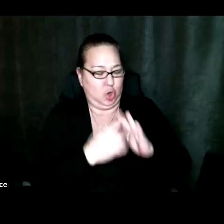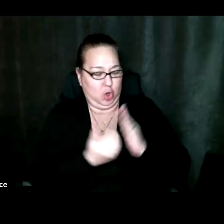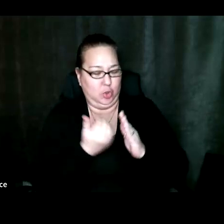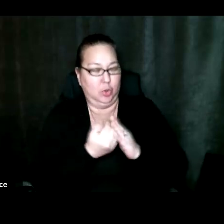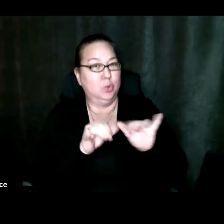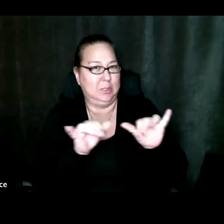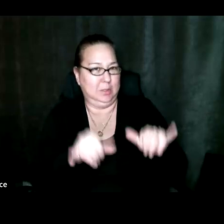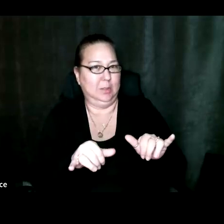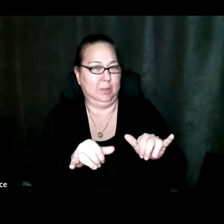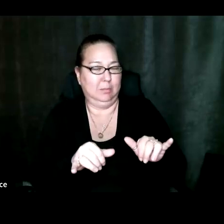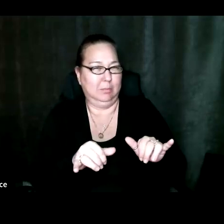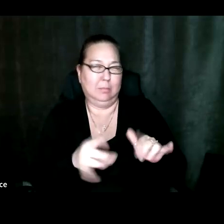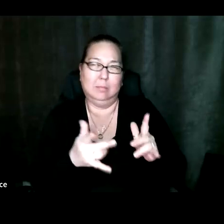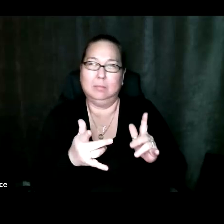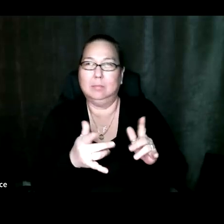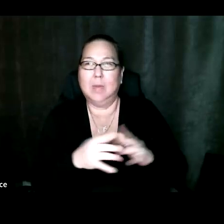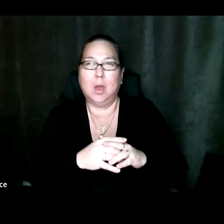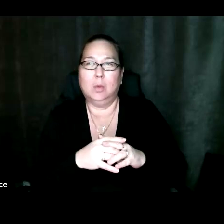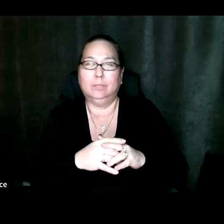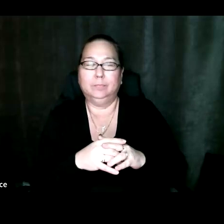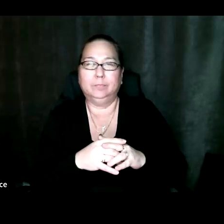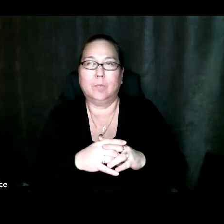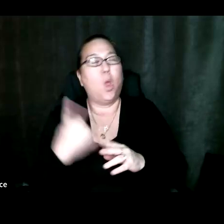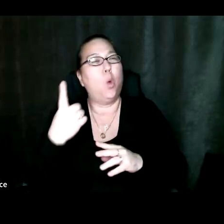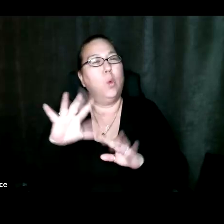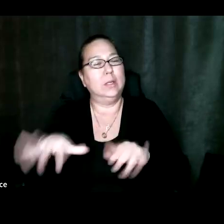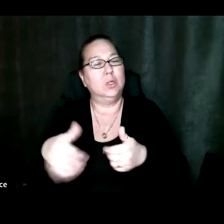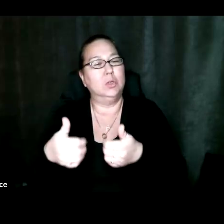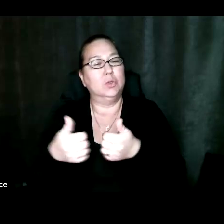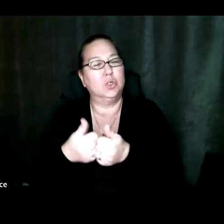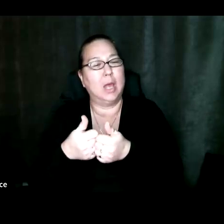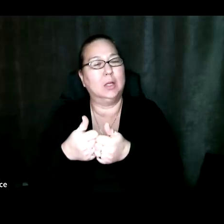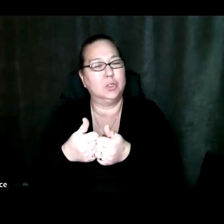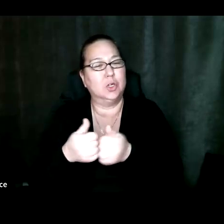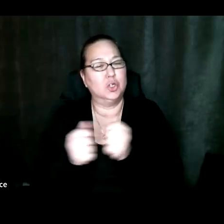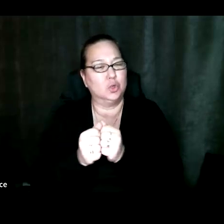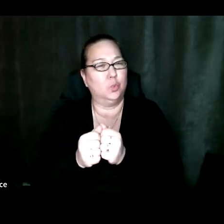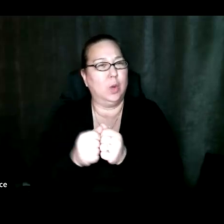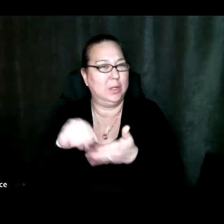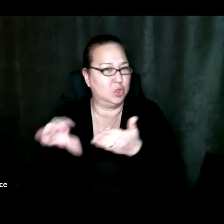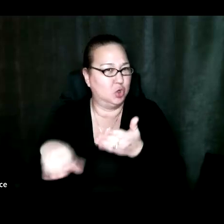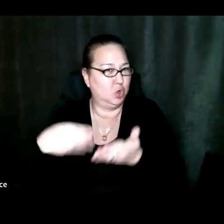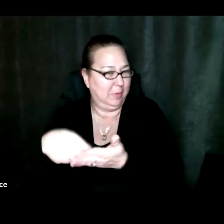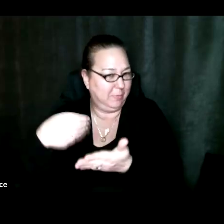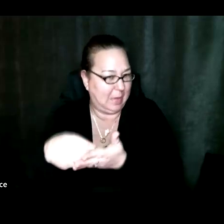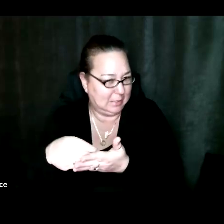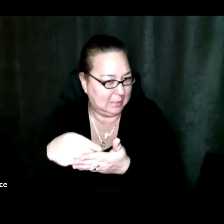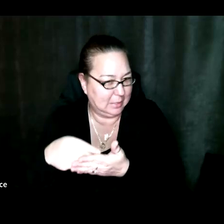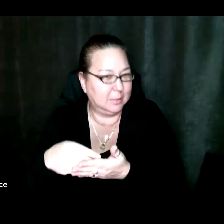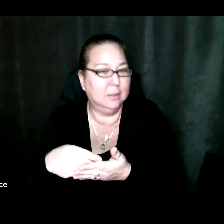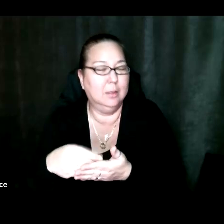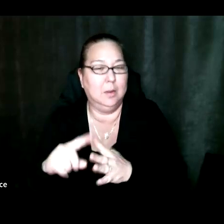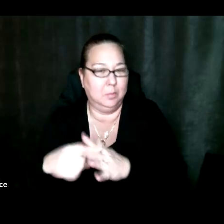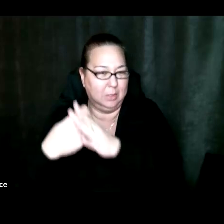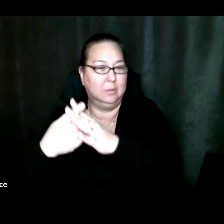do sort of one of the challenges with weighted student funding implementation was, a bunch of schools got told you're overfunded. Now you're gonna have to make a